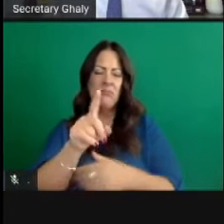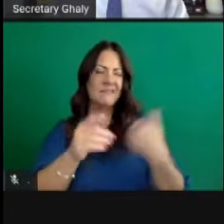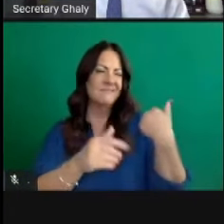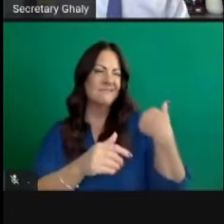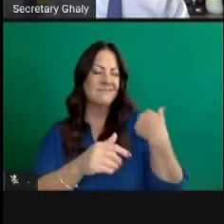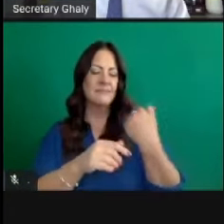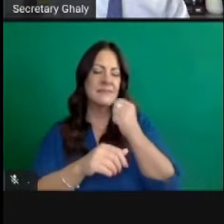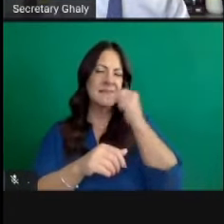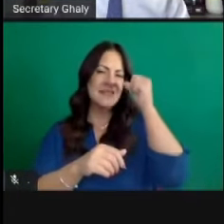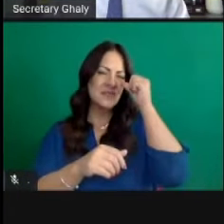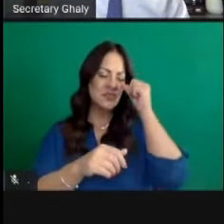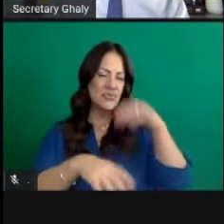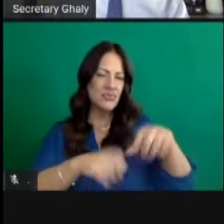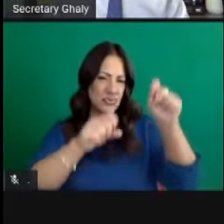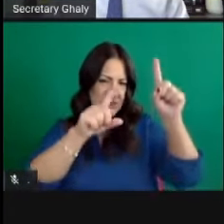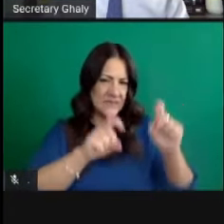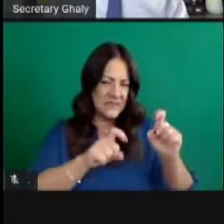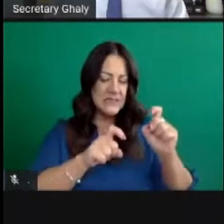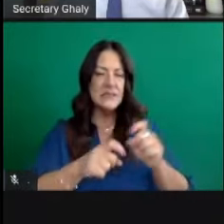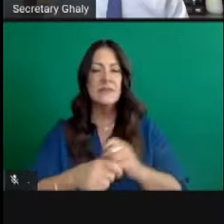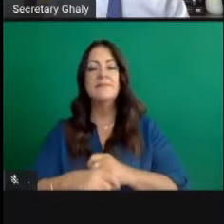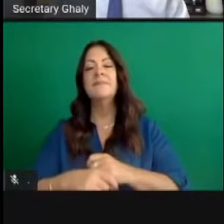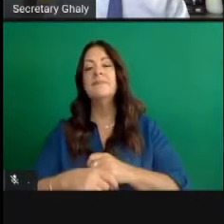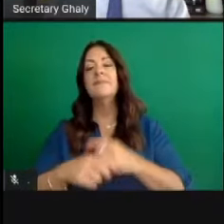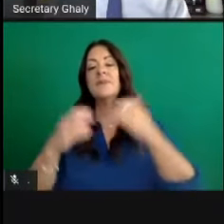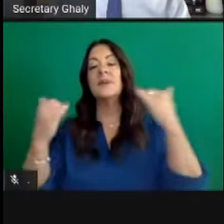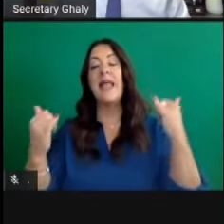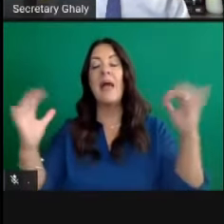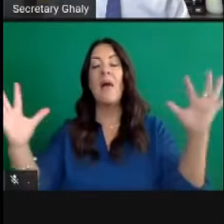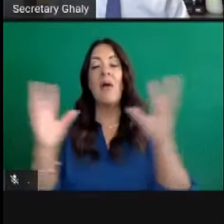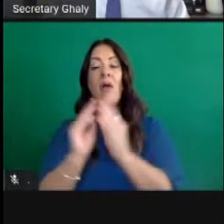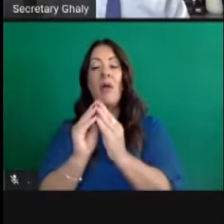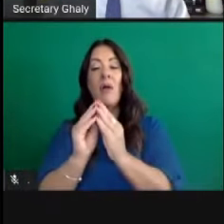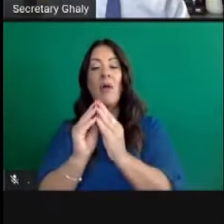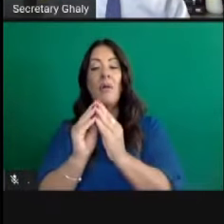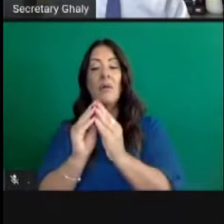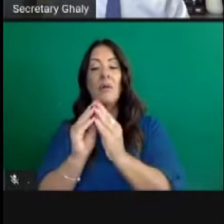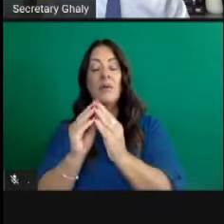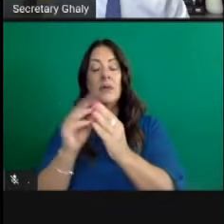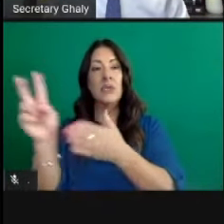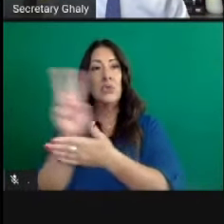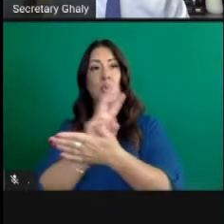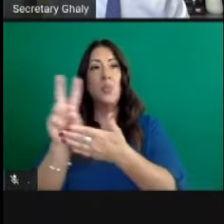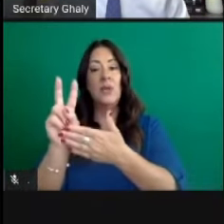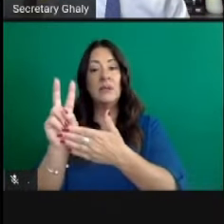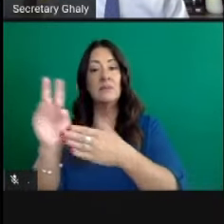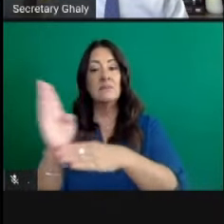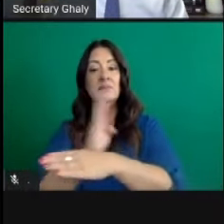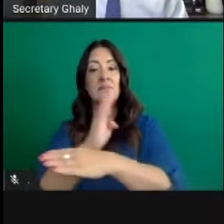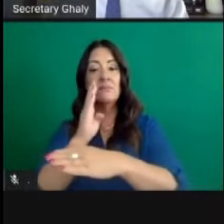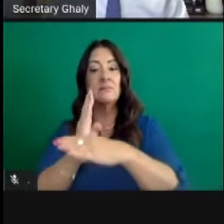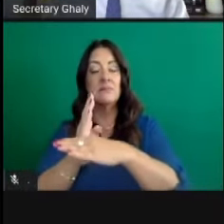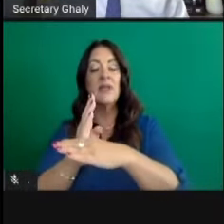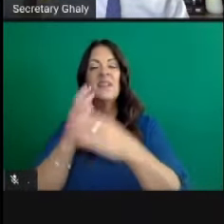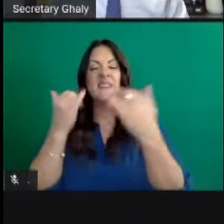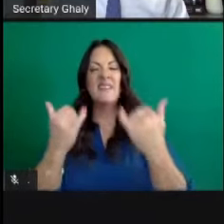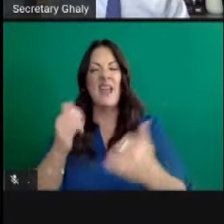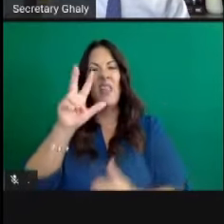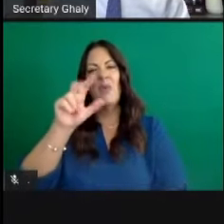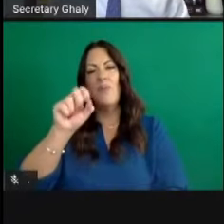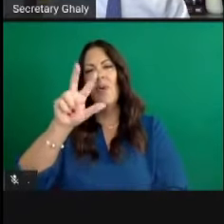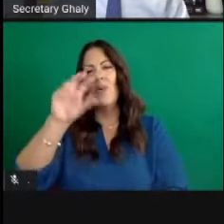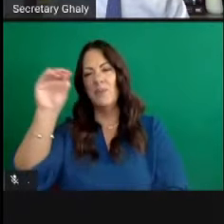bringing our California 14-day test positivity to 3.3%. I'll also say that